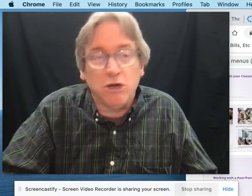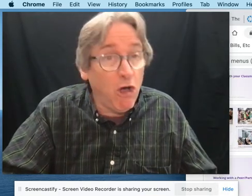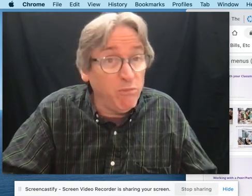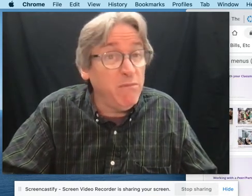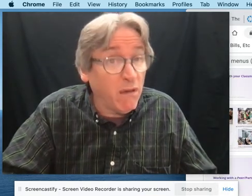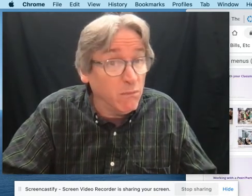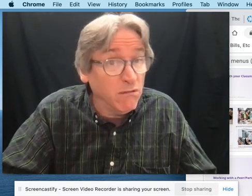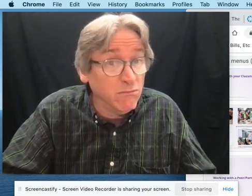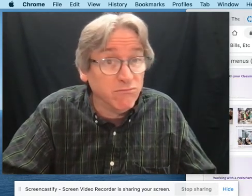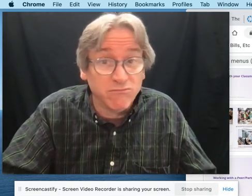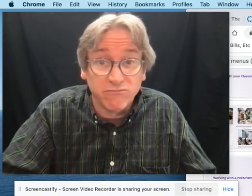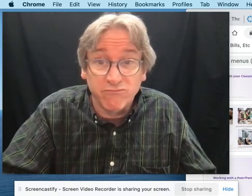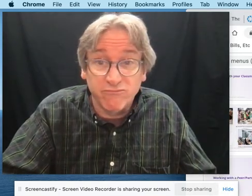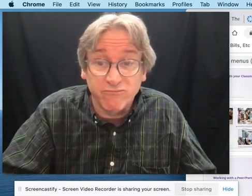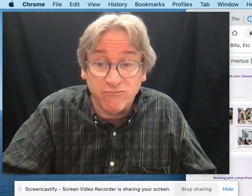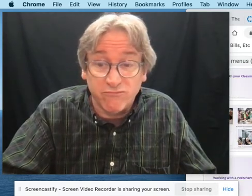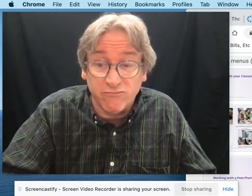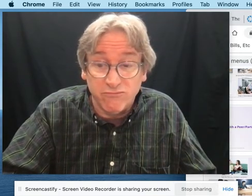Call me maybe.